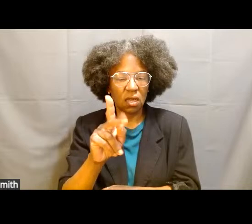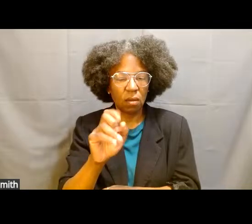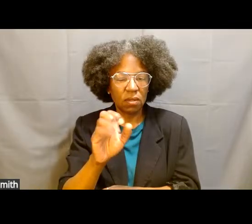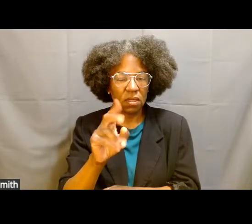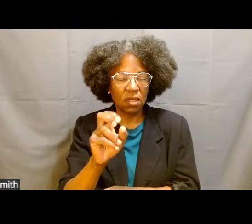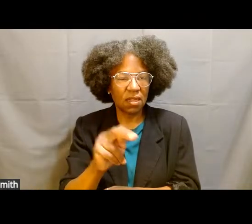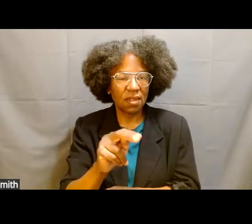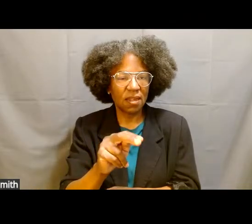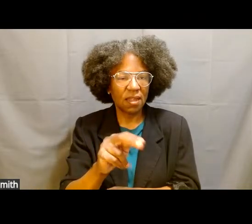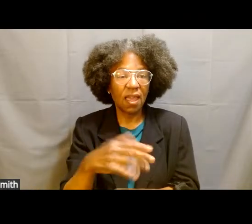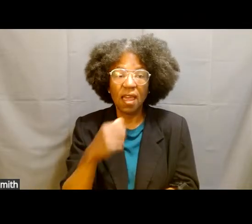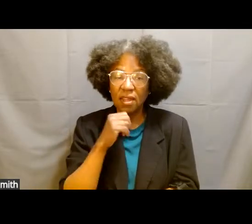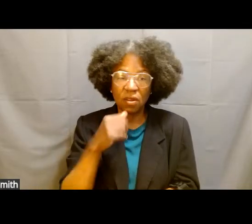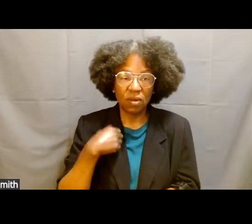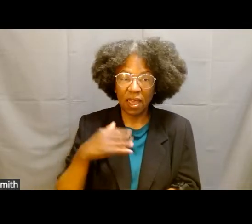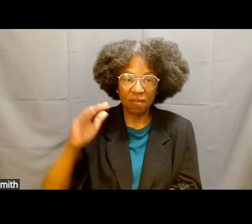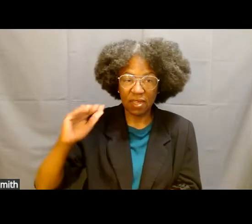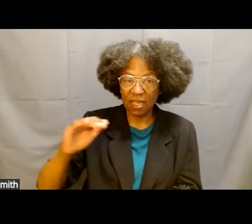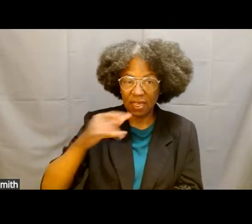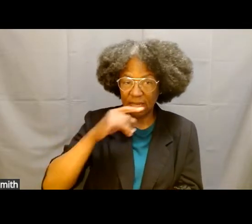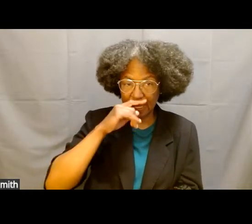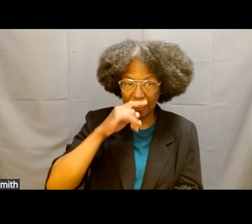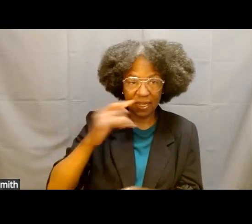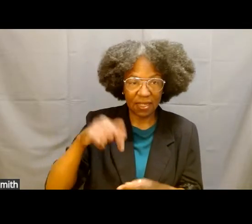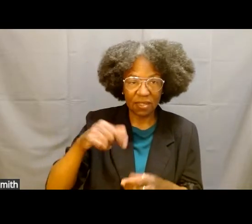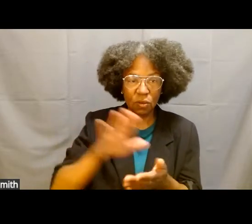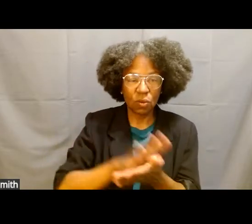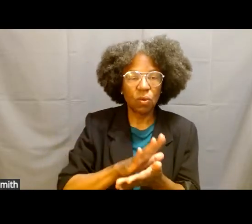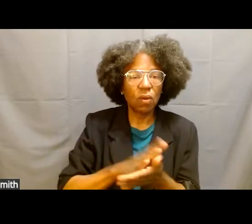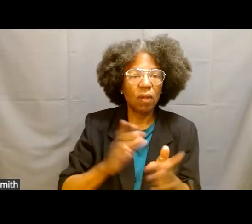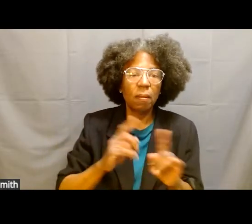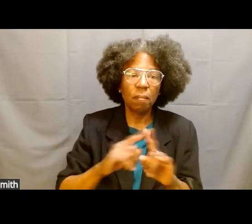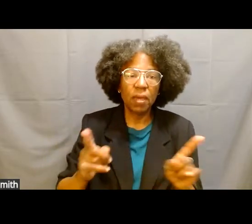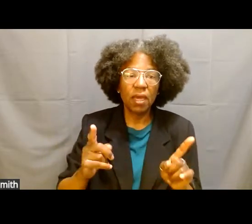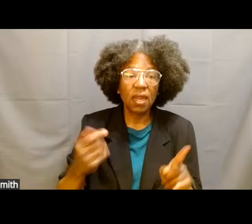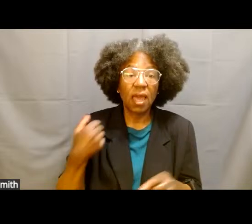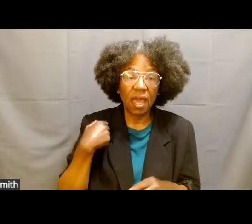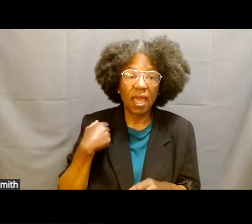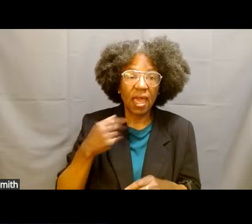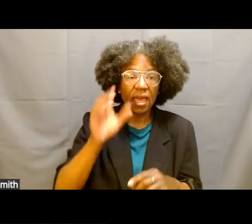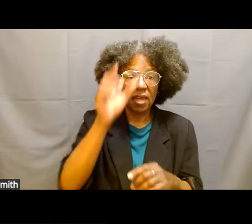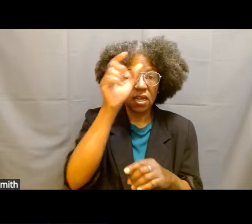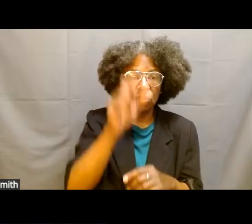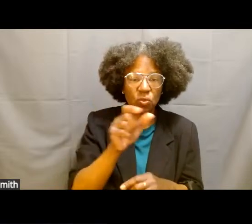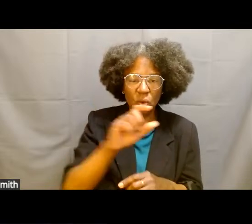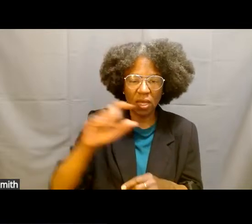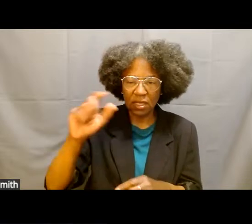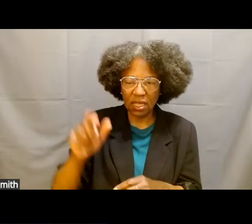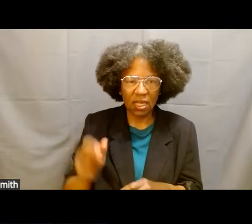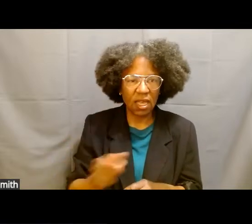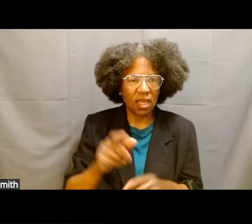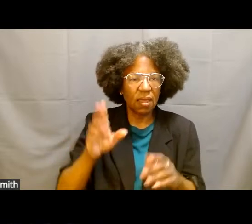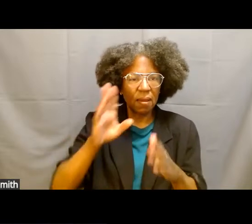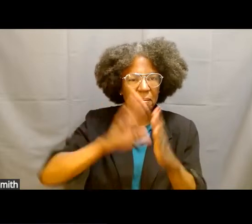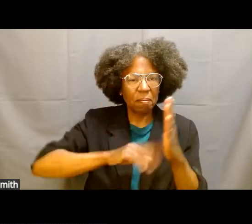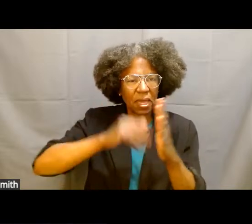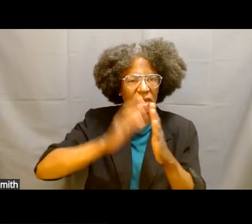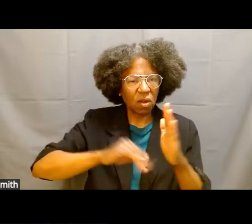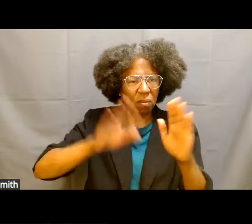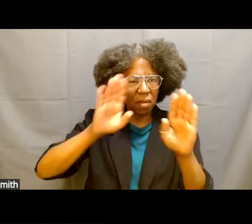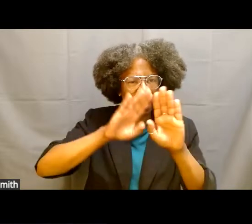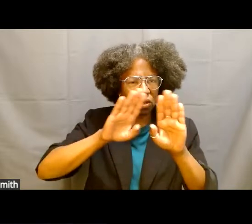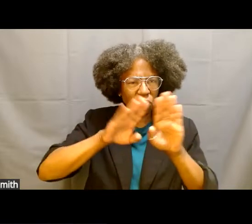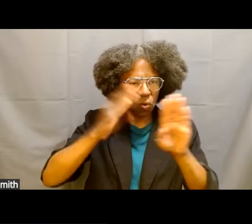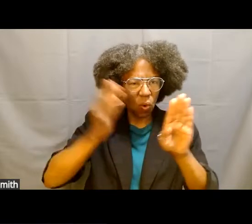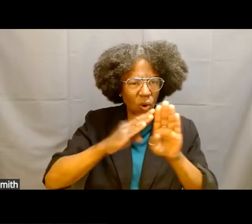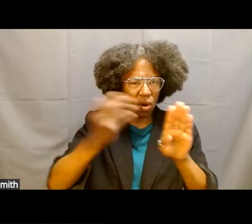school, but as someone who had a swastika painted on my door just a few years ago. What